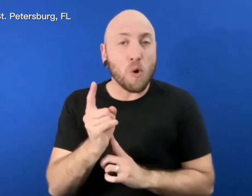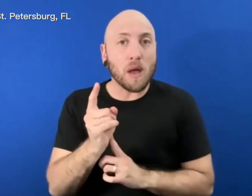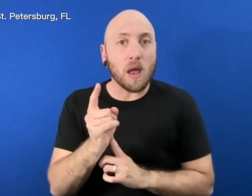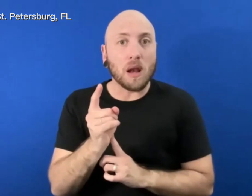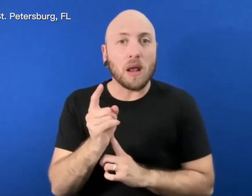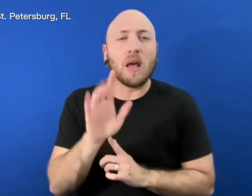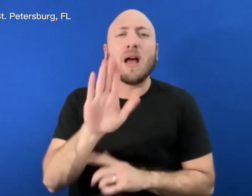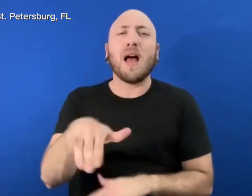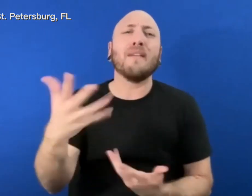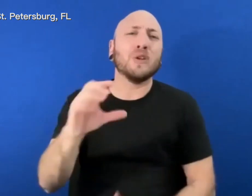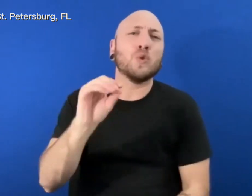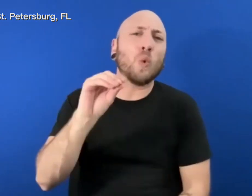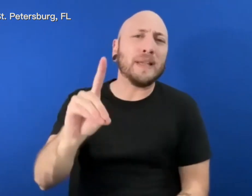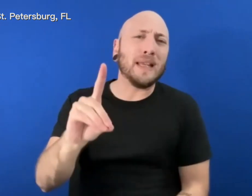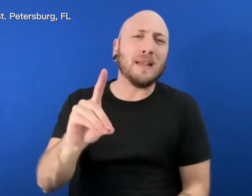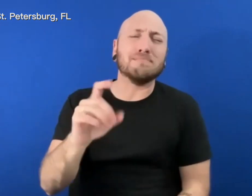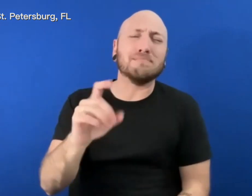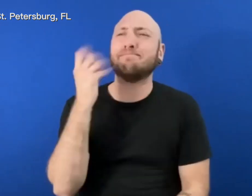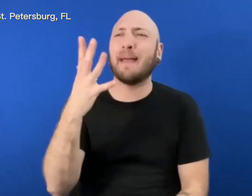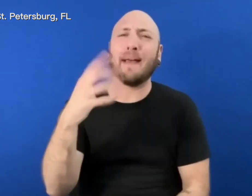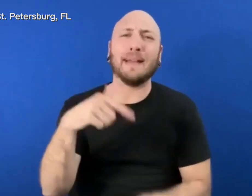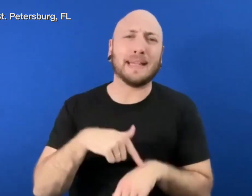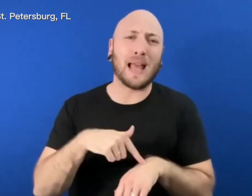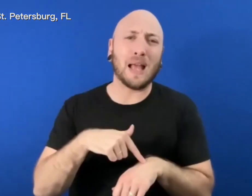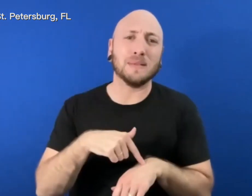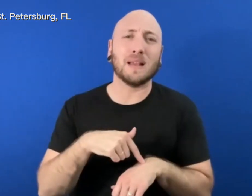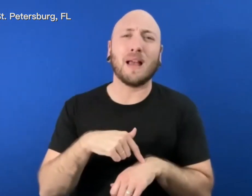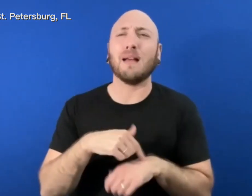so many times. I had, almost killed myself, or like,